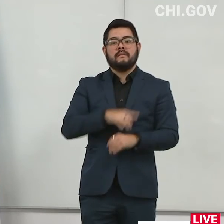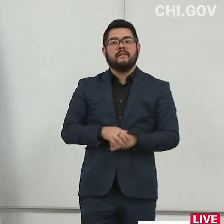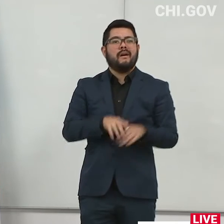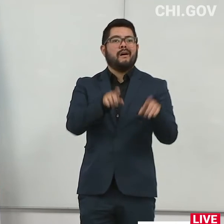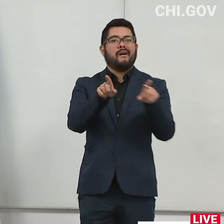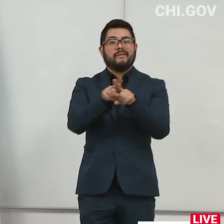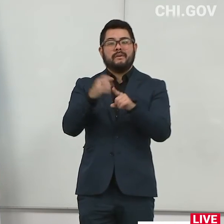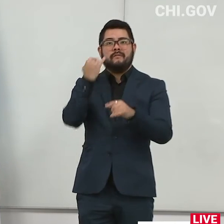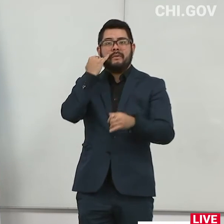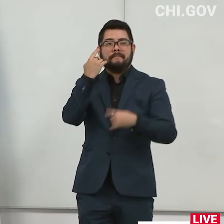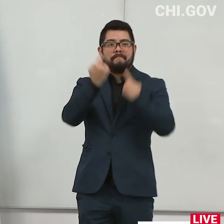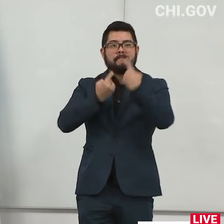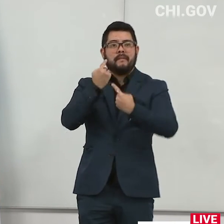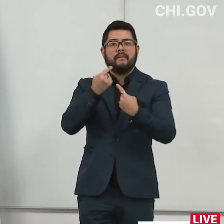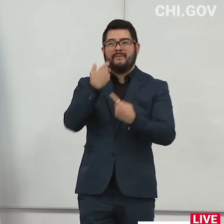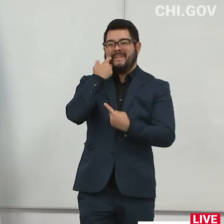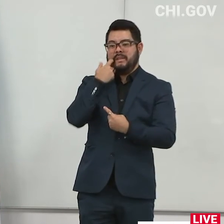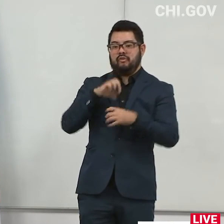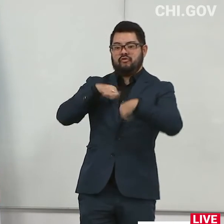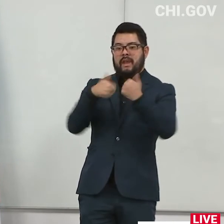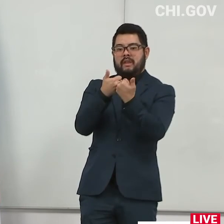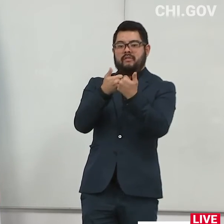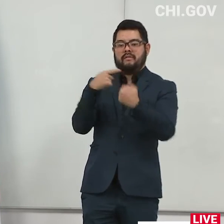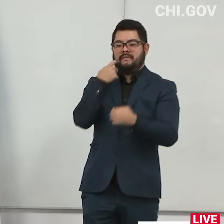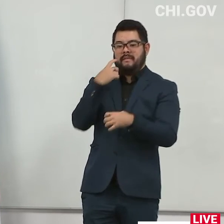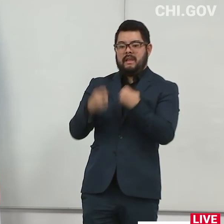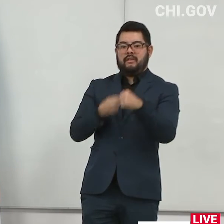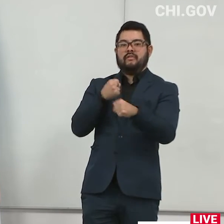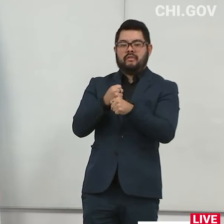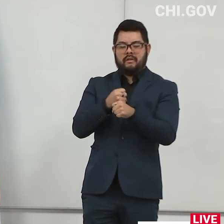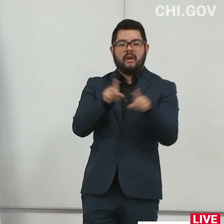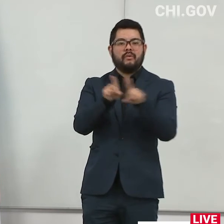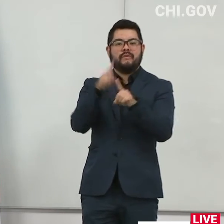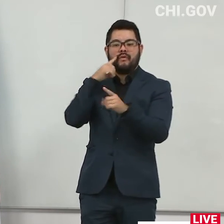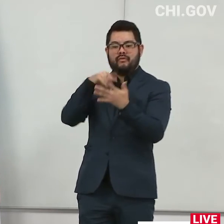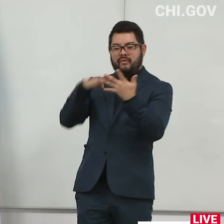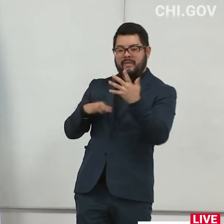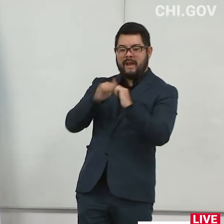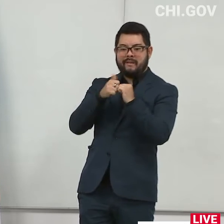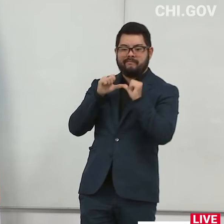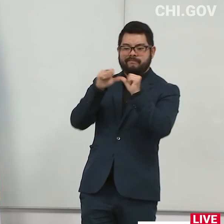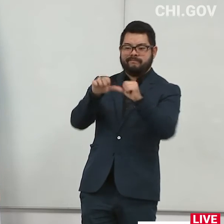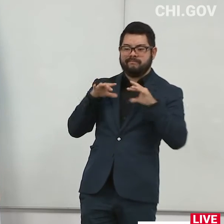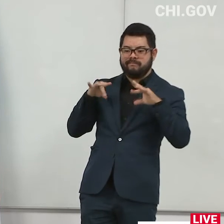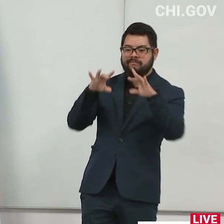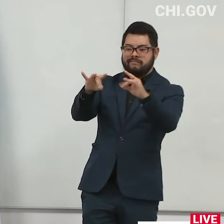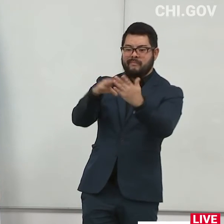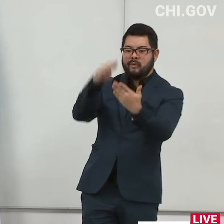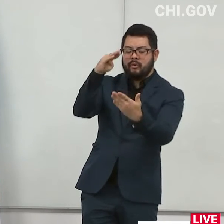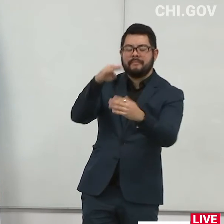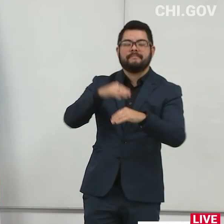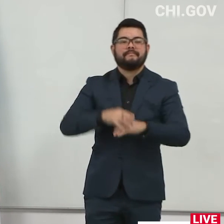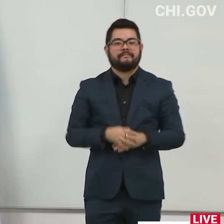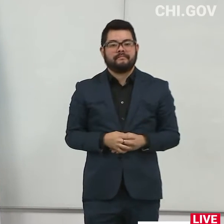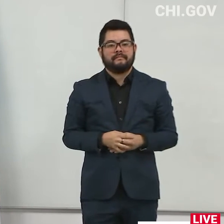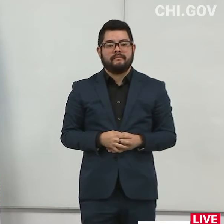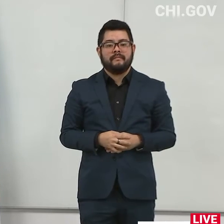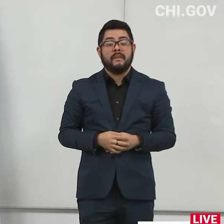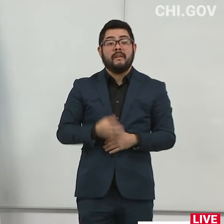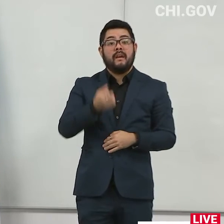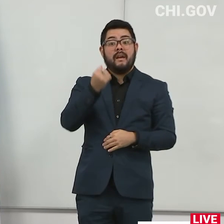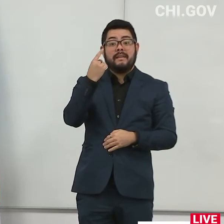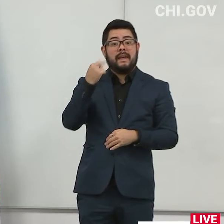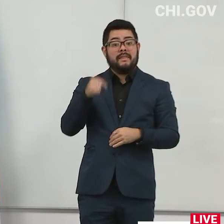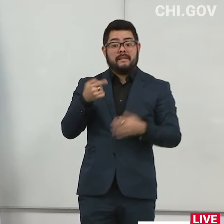that all of us faced over the course of this last year, particularly our students. And let me just say, of course, this didn't just